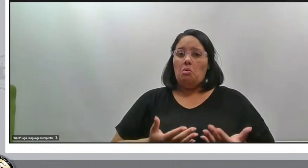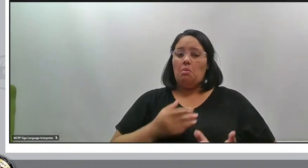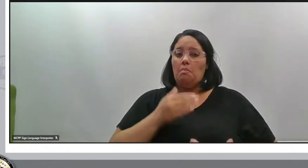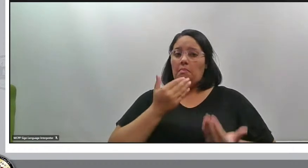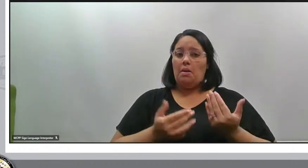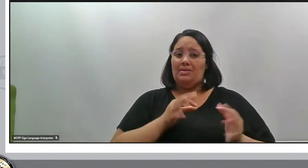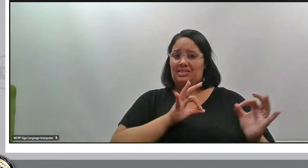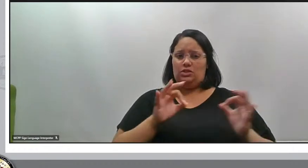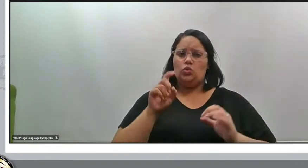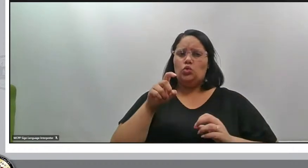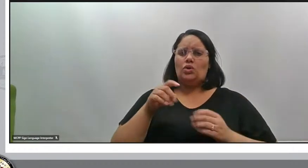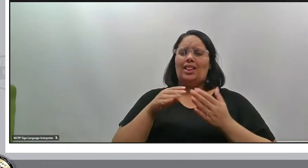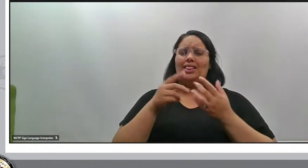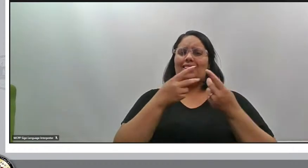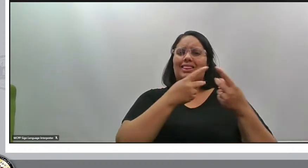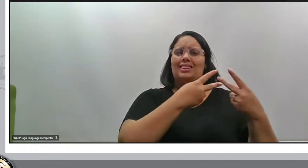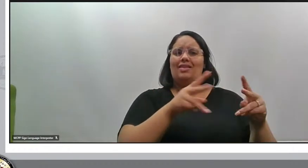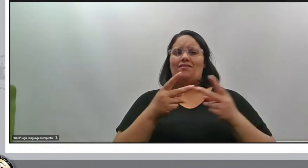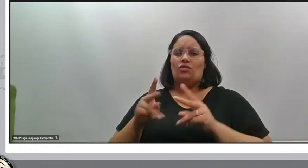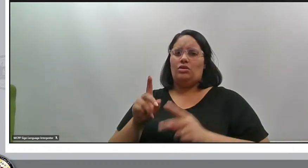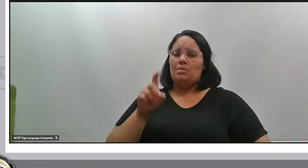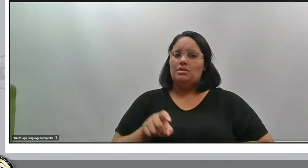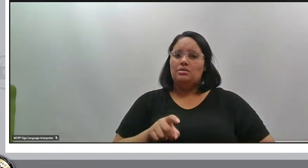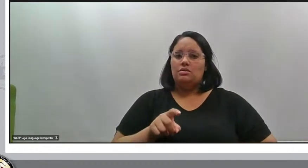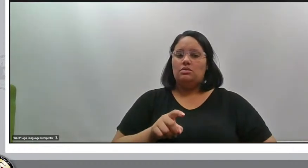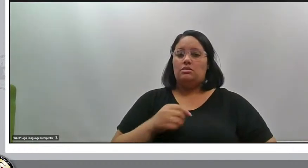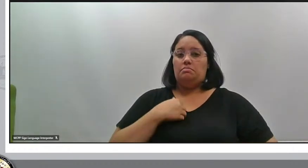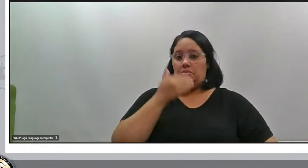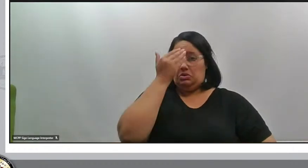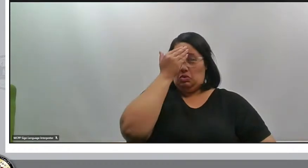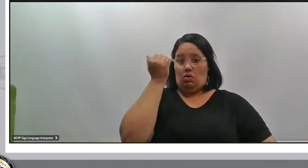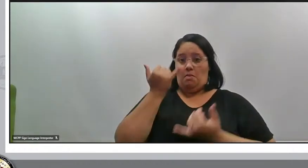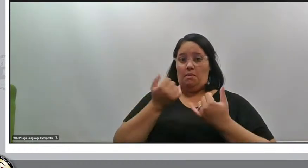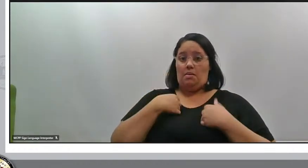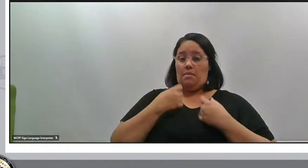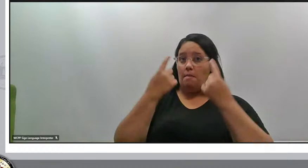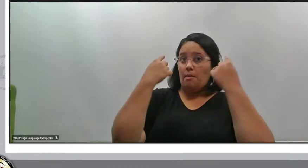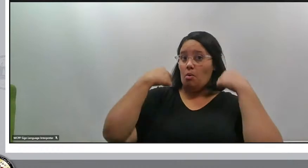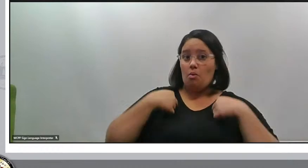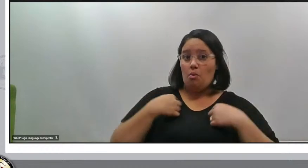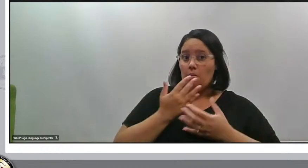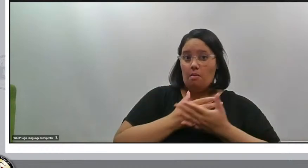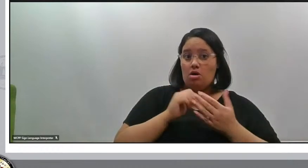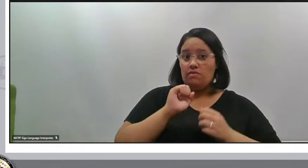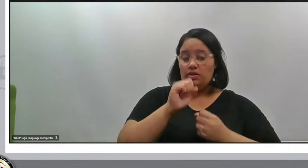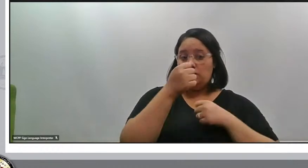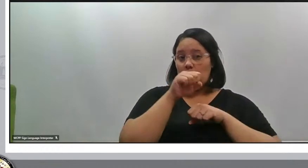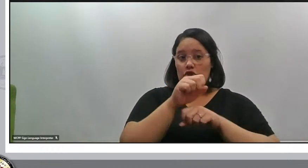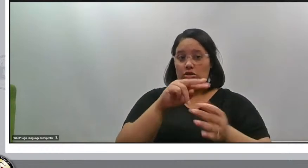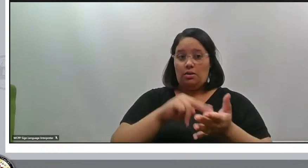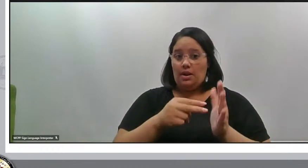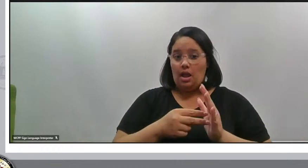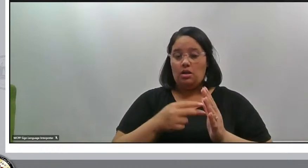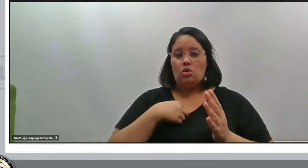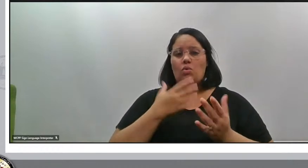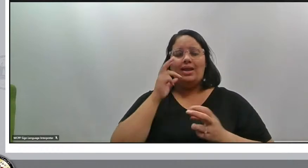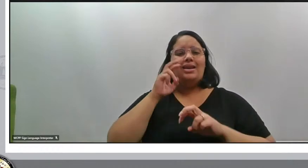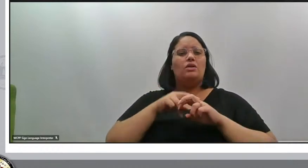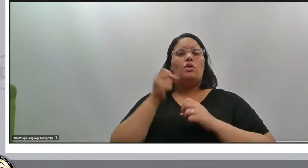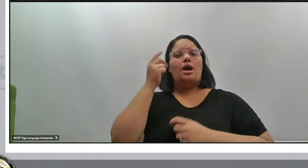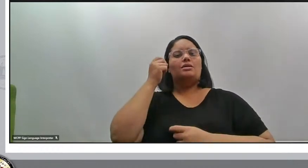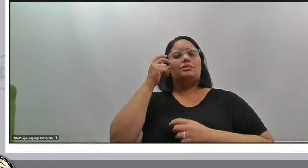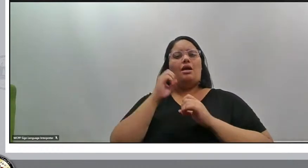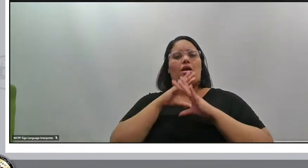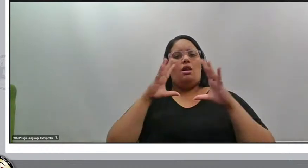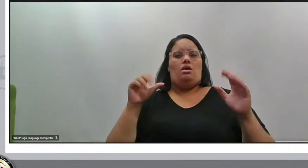things should be different? And I don't know that I'm understanding it correctly as part of the strategic plan. So if I could just understand that